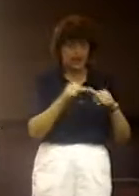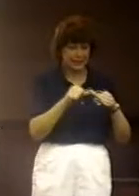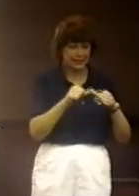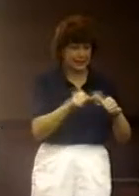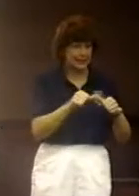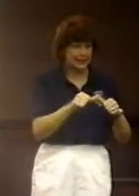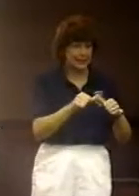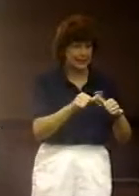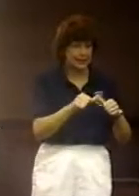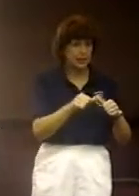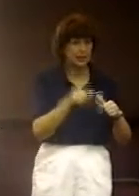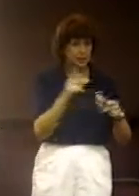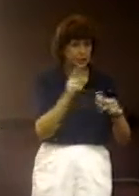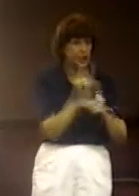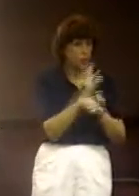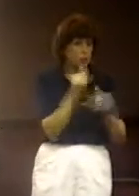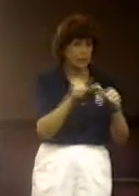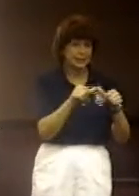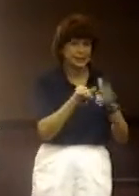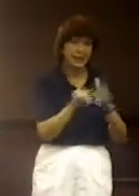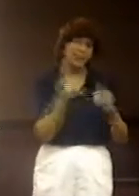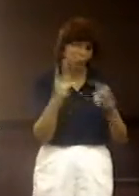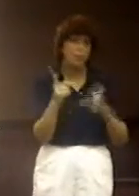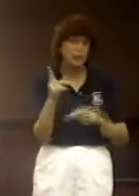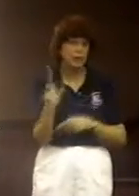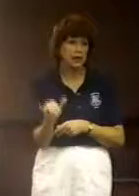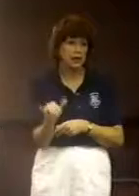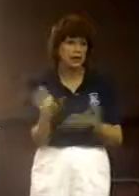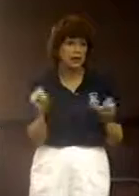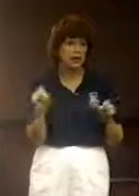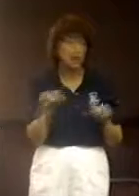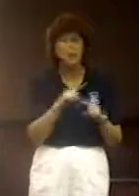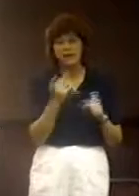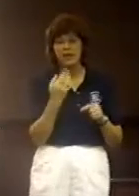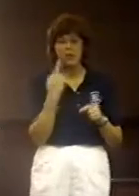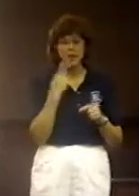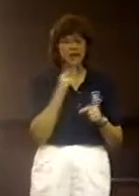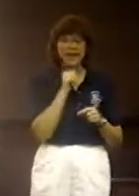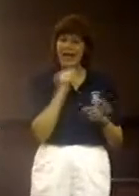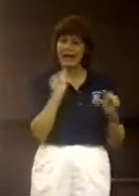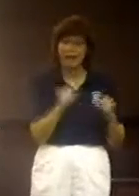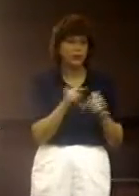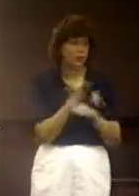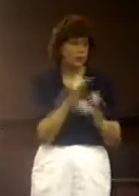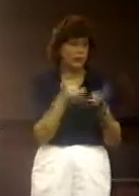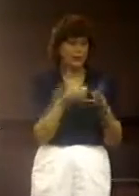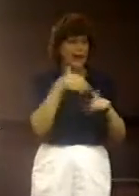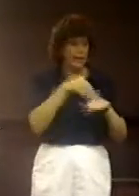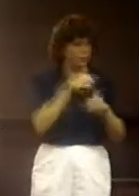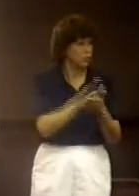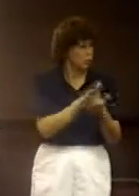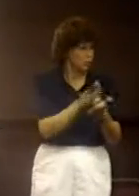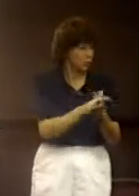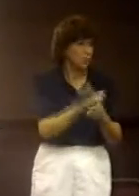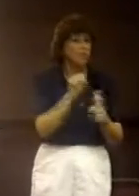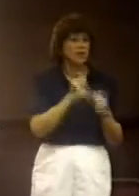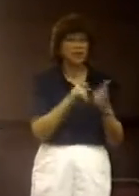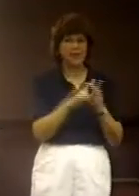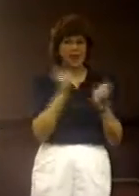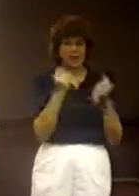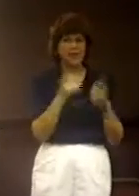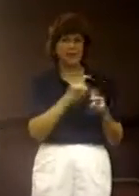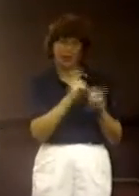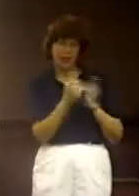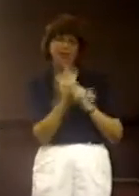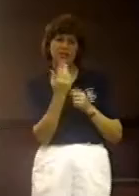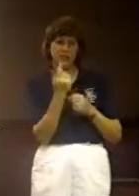consistently? Probably, but they weren't able to use it at school. So that could change